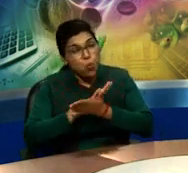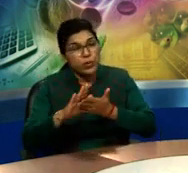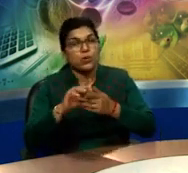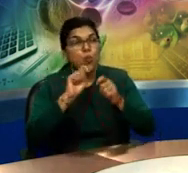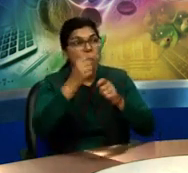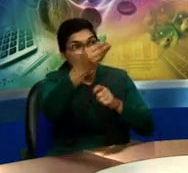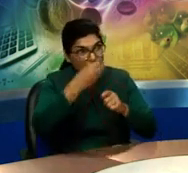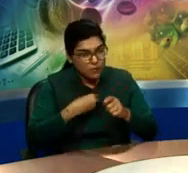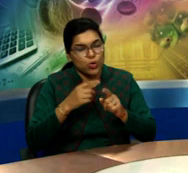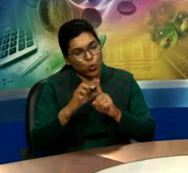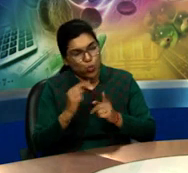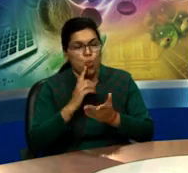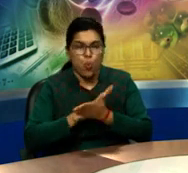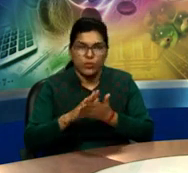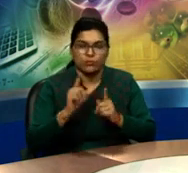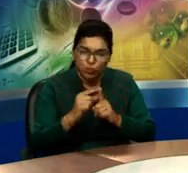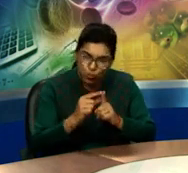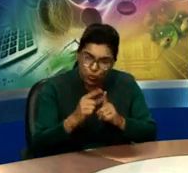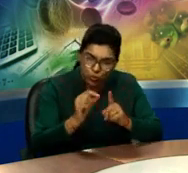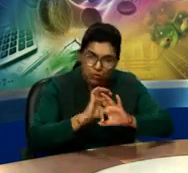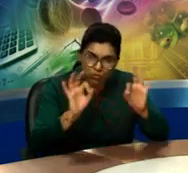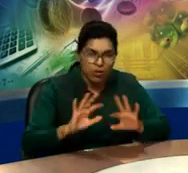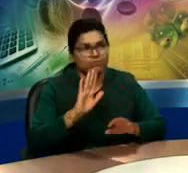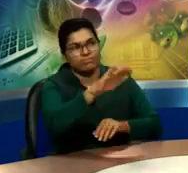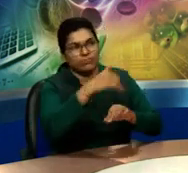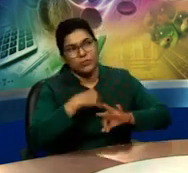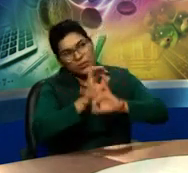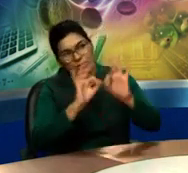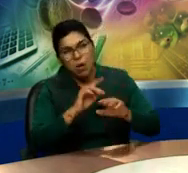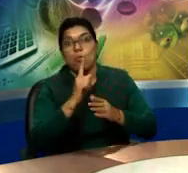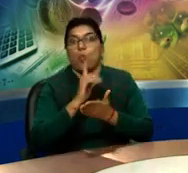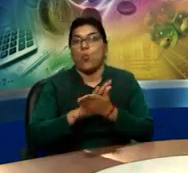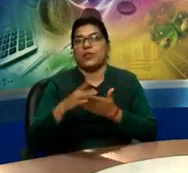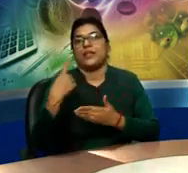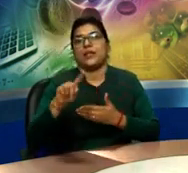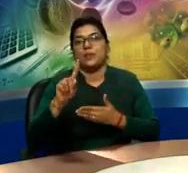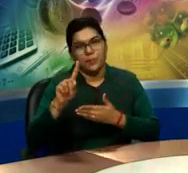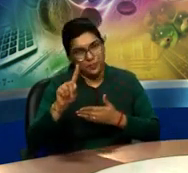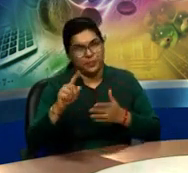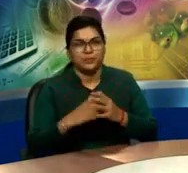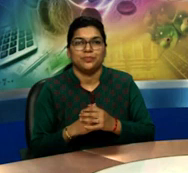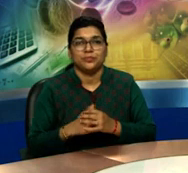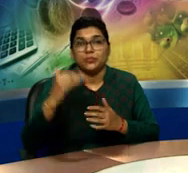12th point explains that you have to be loyal to your work and to the organization to which you belong.